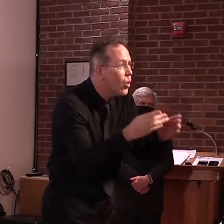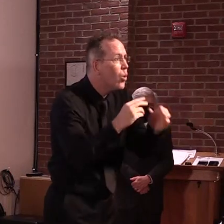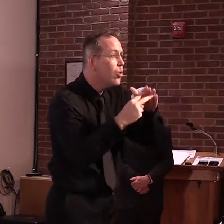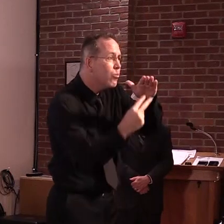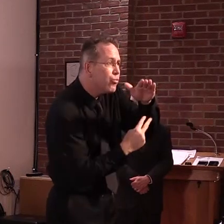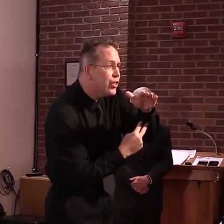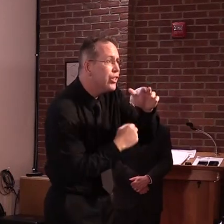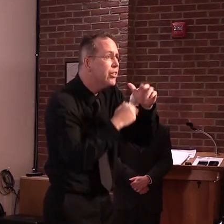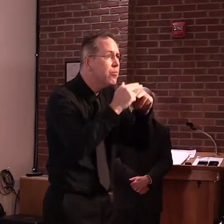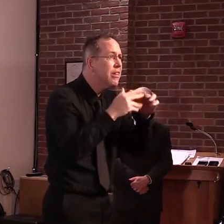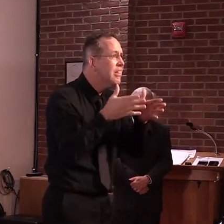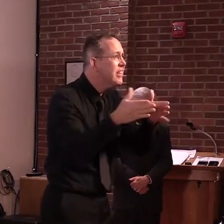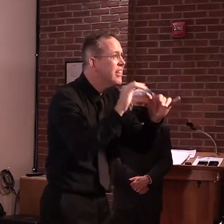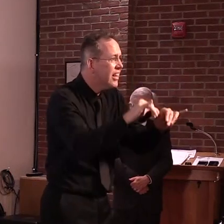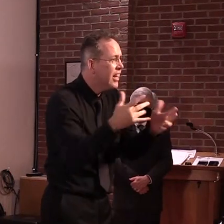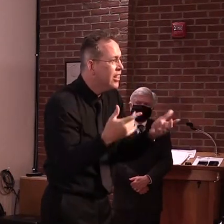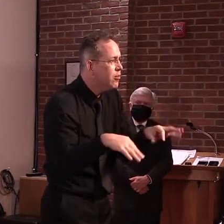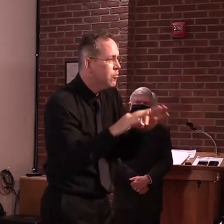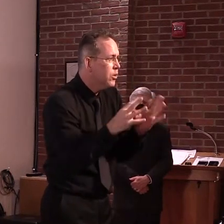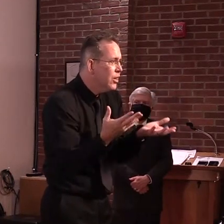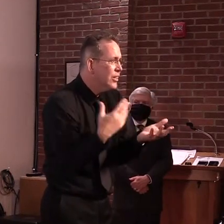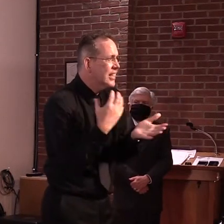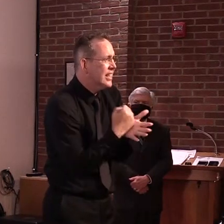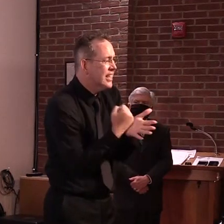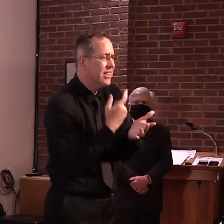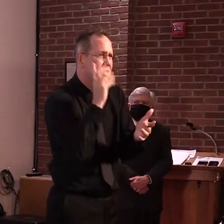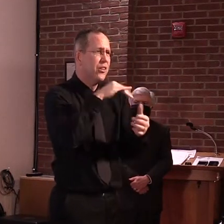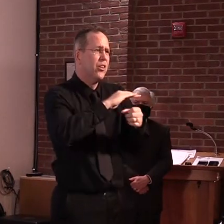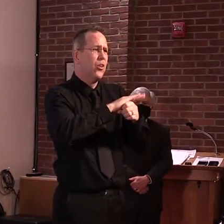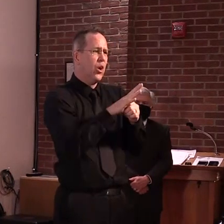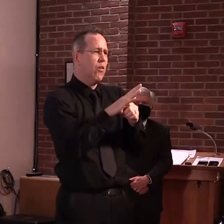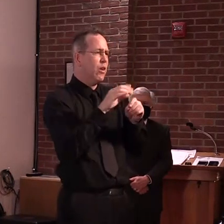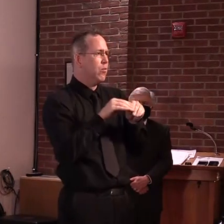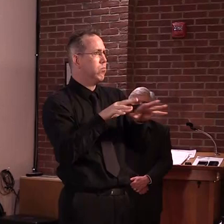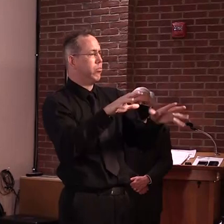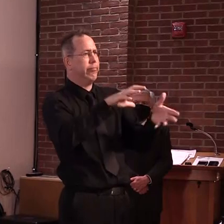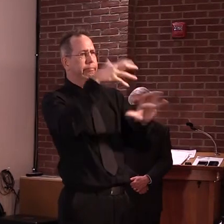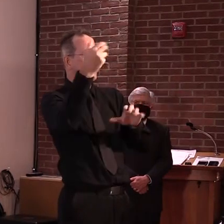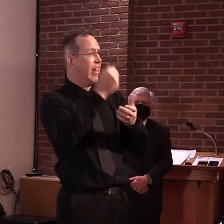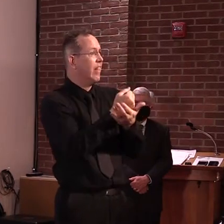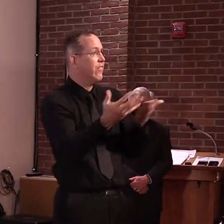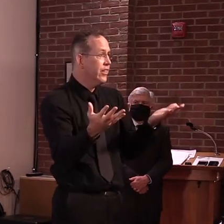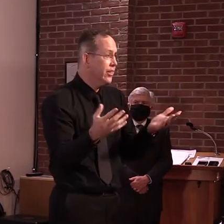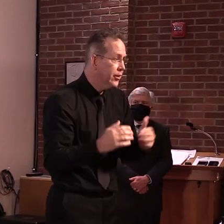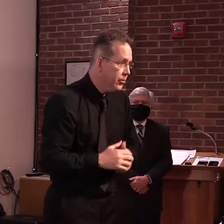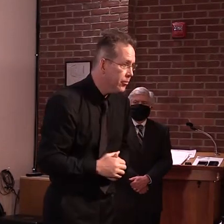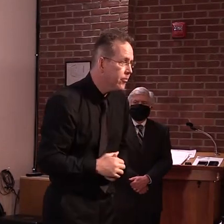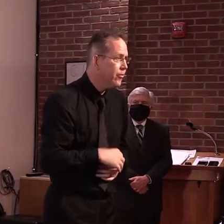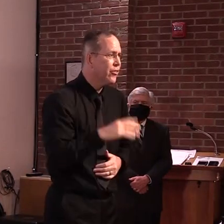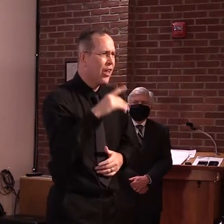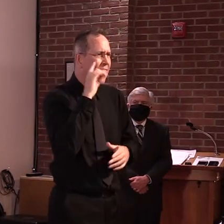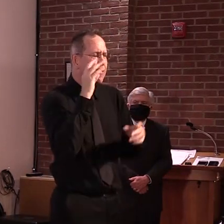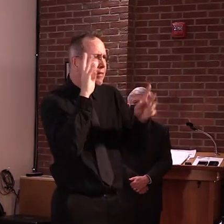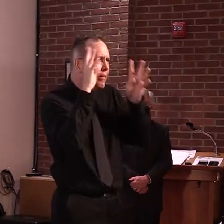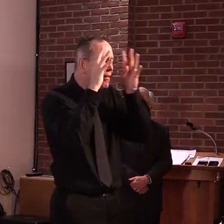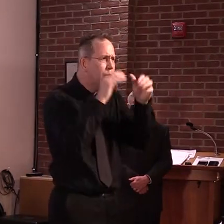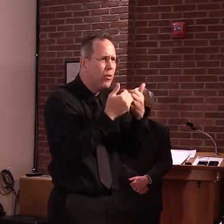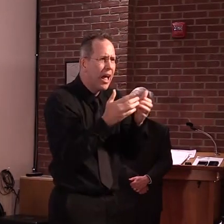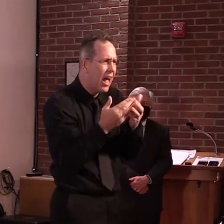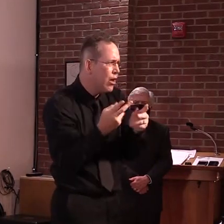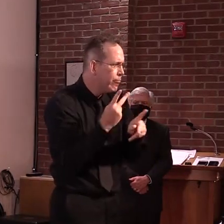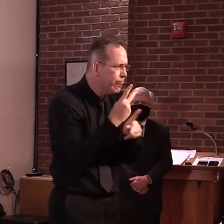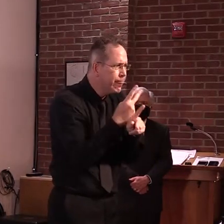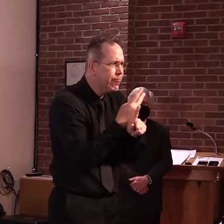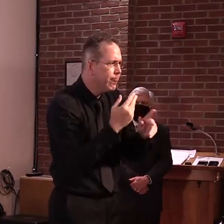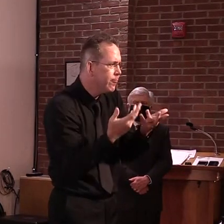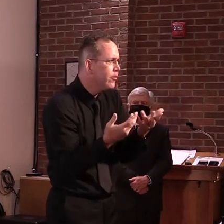to focus us to create new and innovative economy that can withstand and thrive even